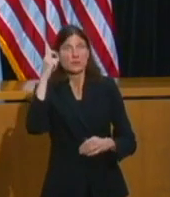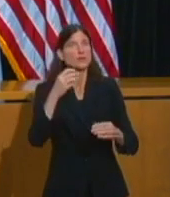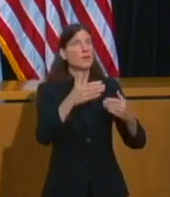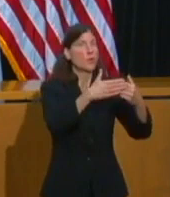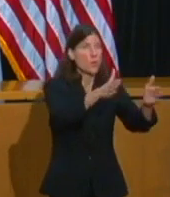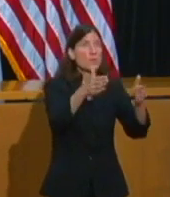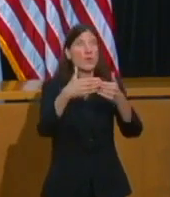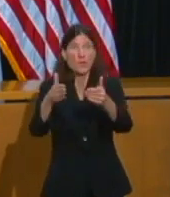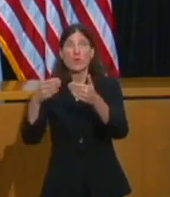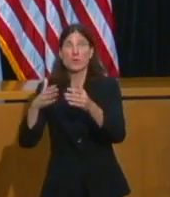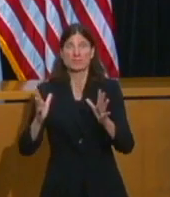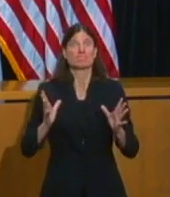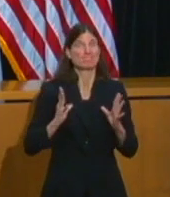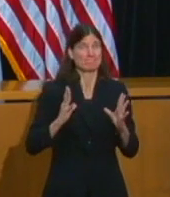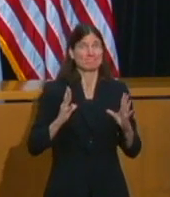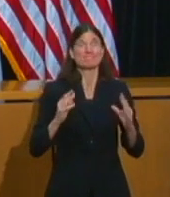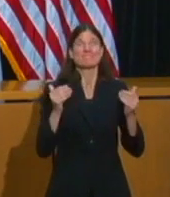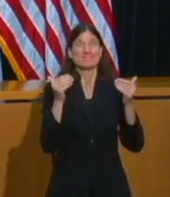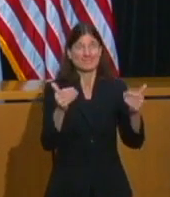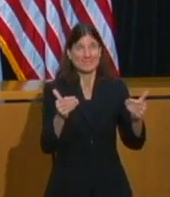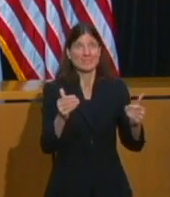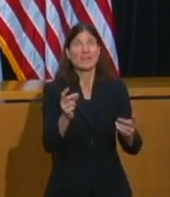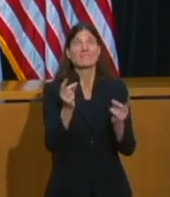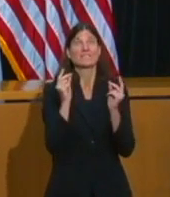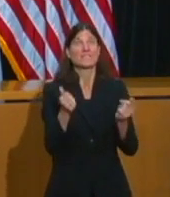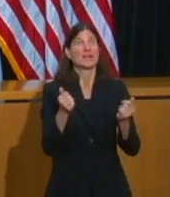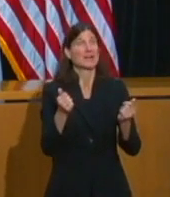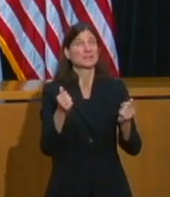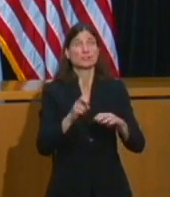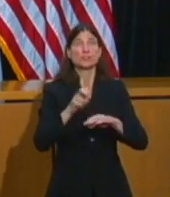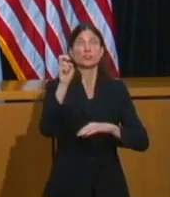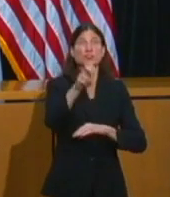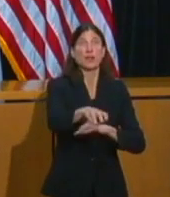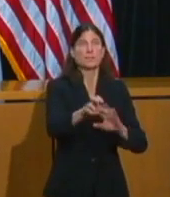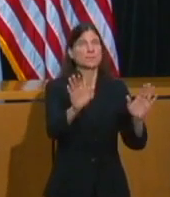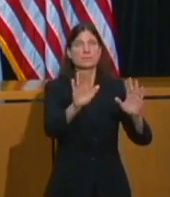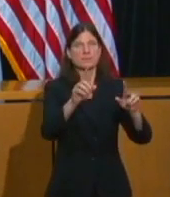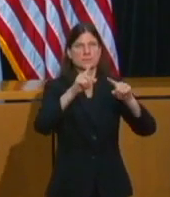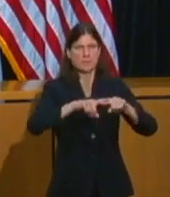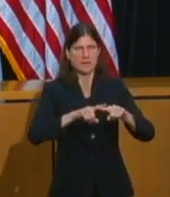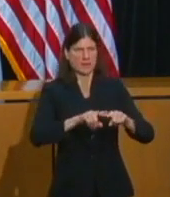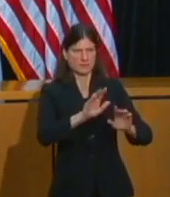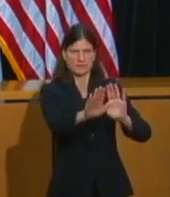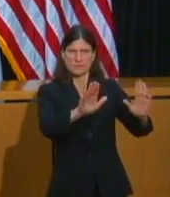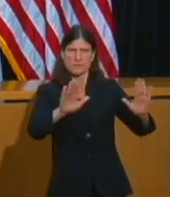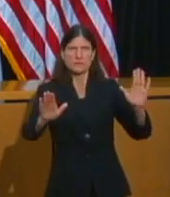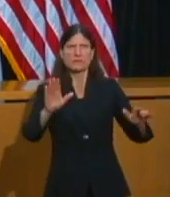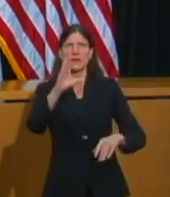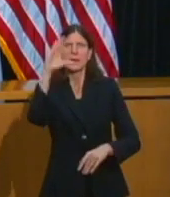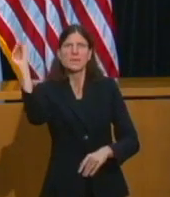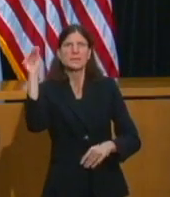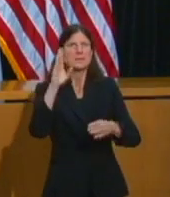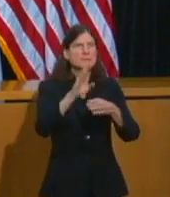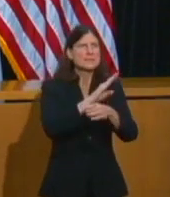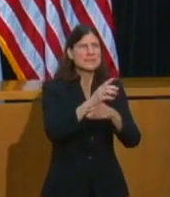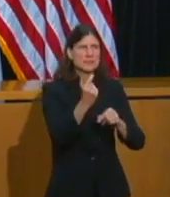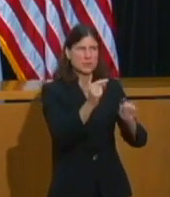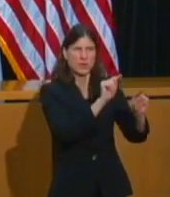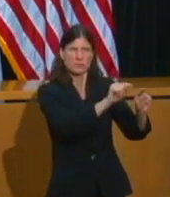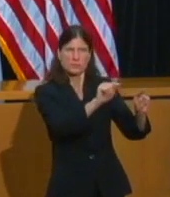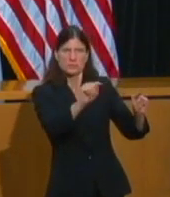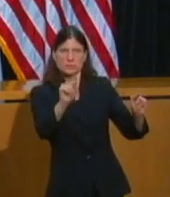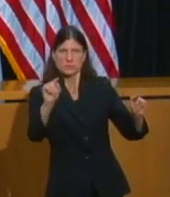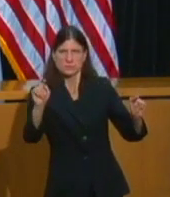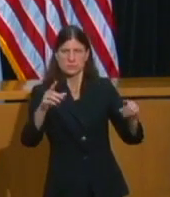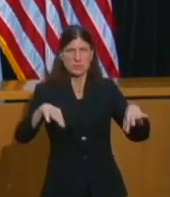we move forward will ultimately depend on how well we all do our jobs. Cover your face, wash your hands and